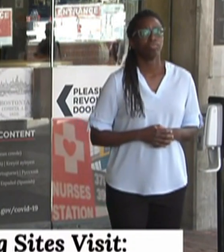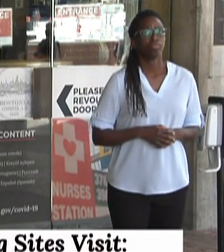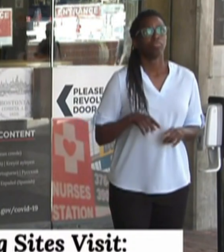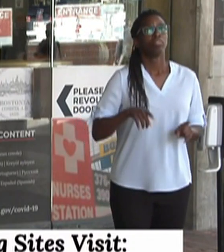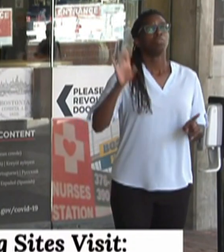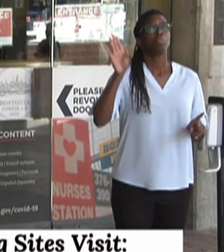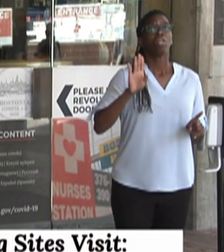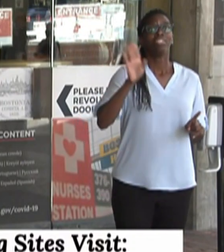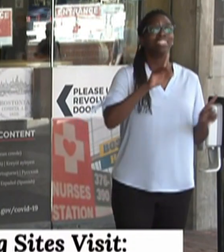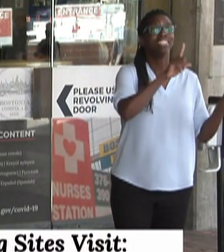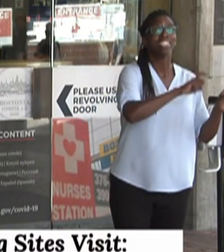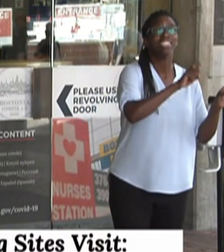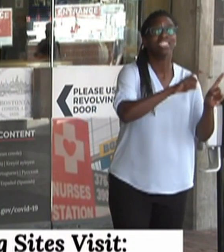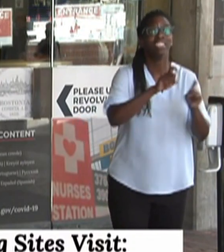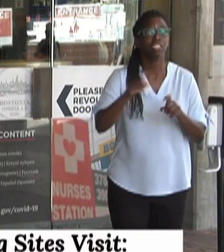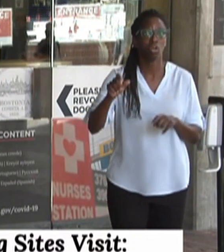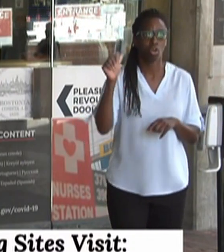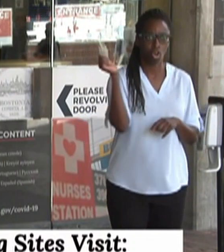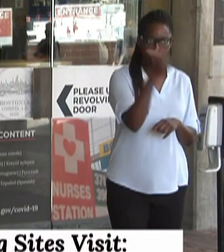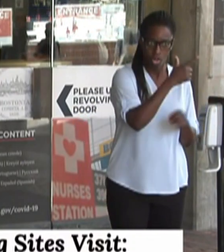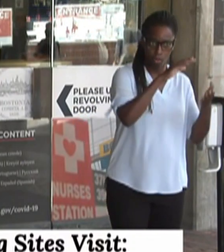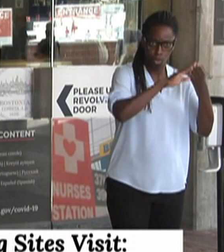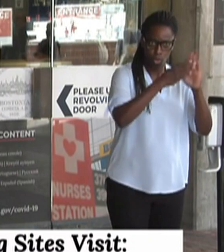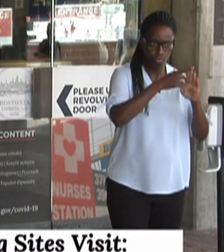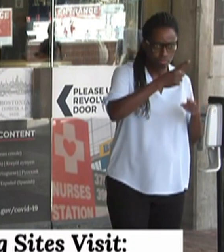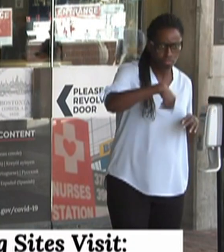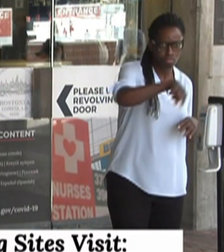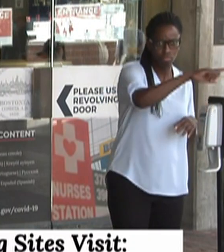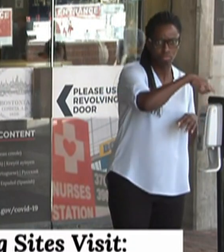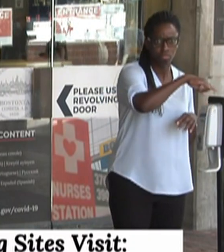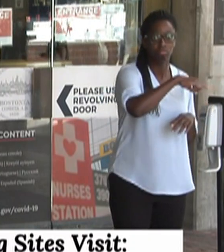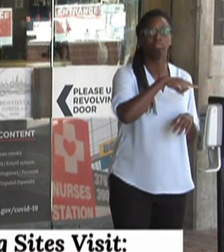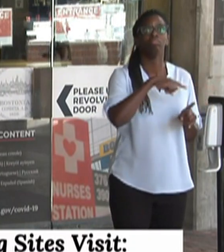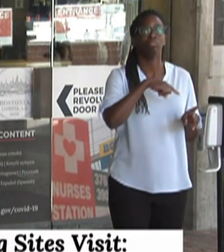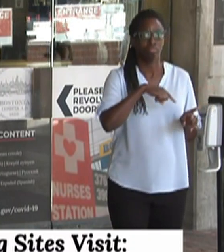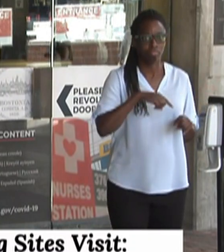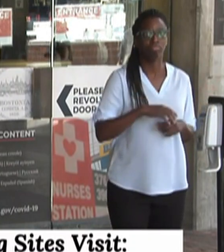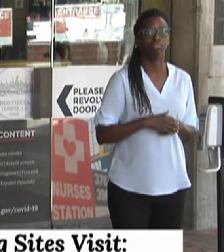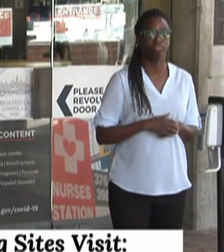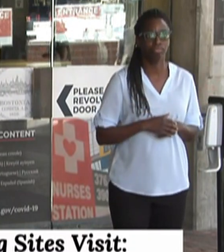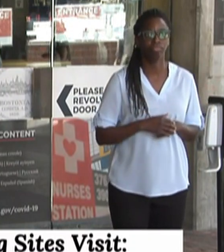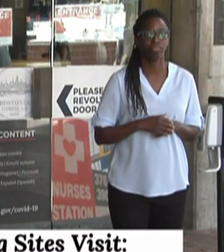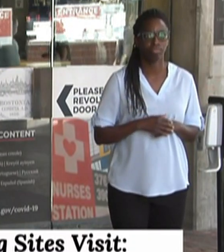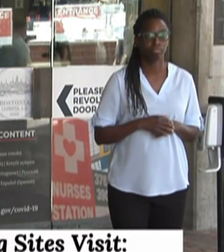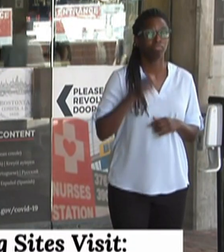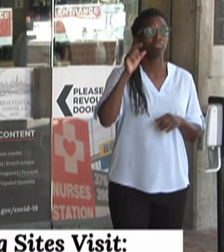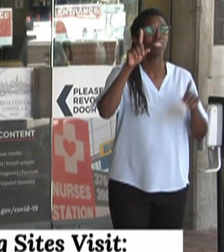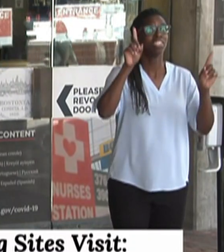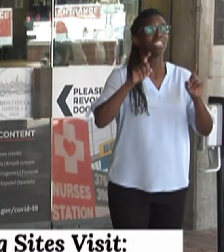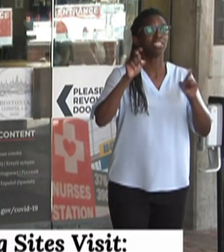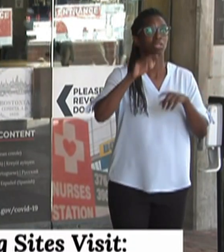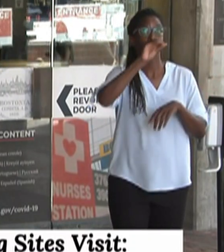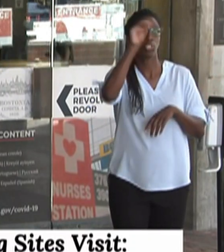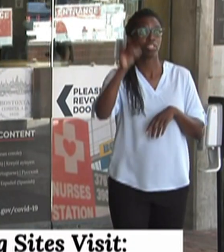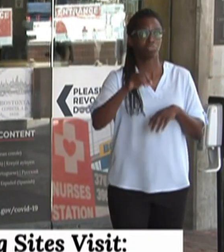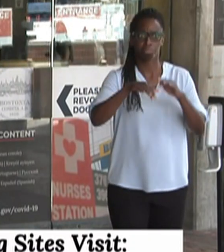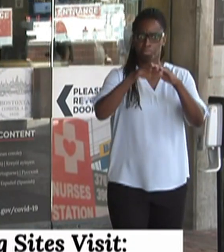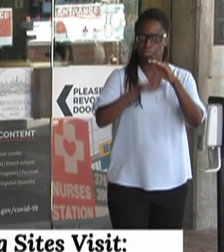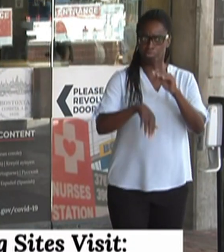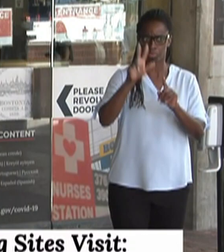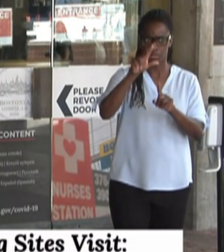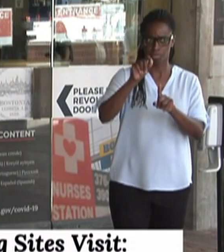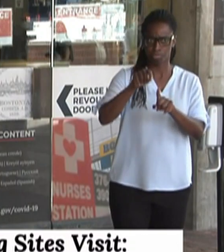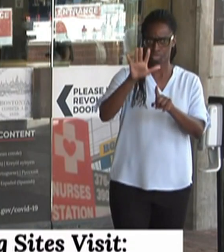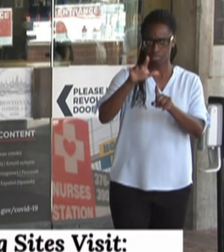rate. East Boston is one neighborhood where positive test rates have been higher. It's been coming down, but last week we took